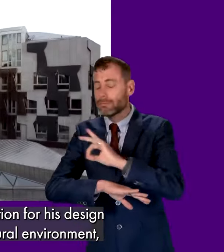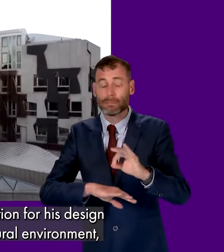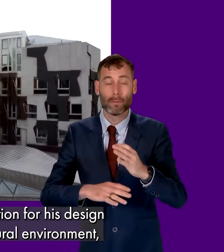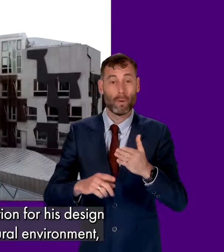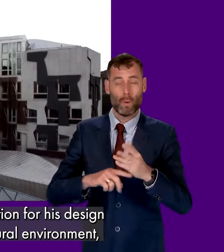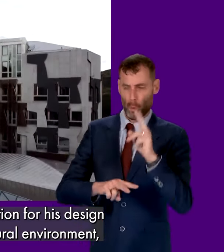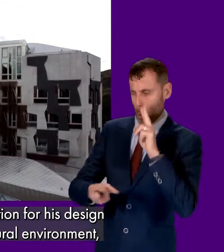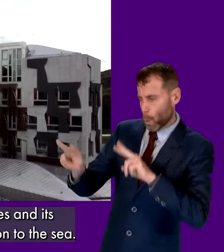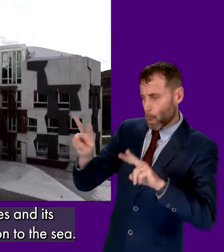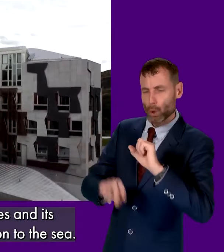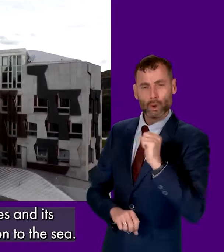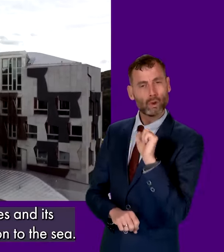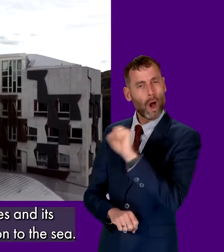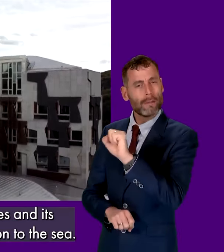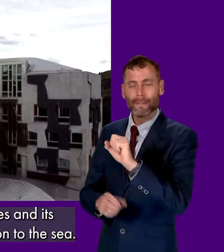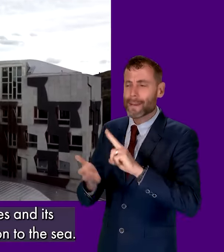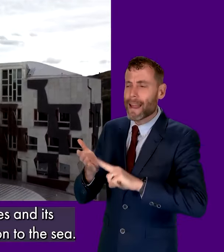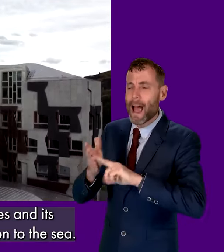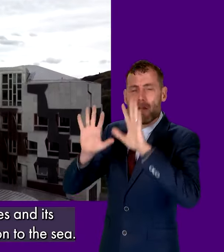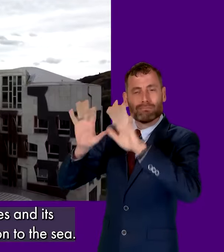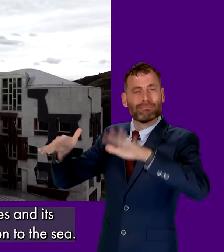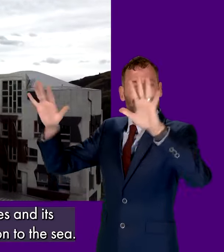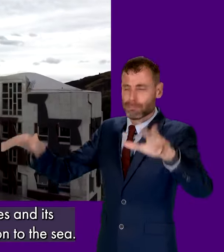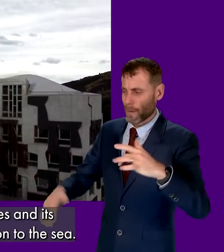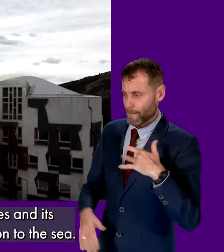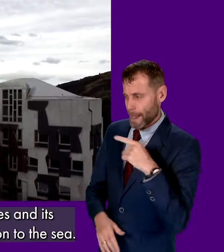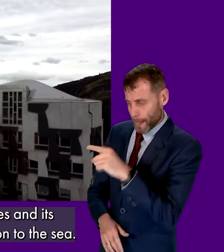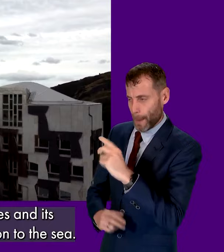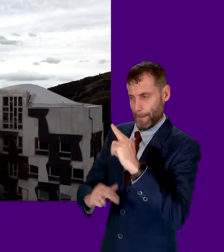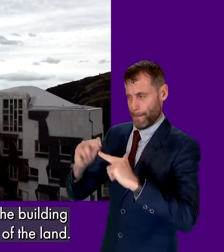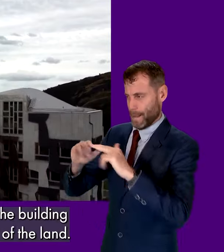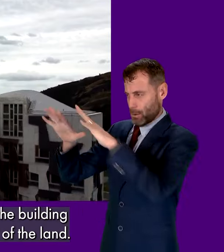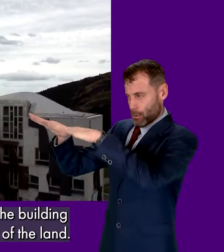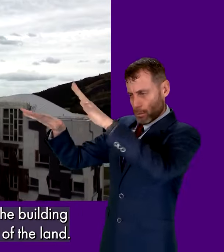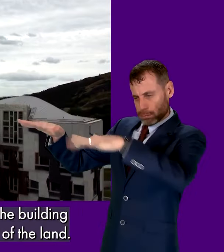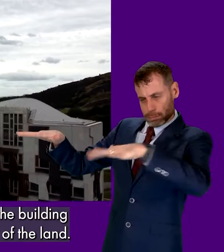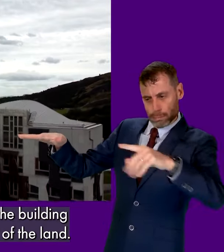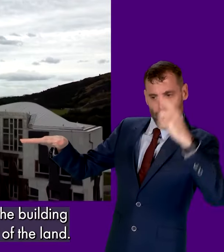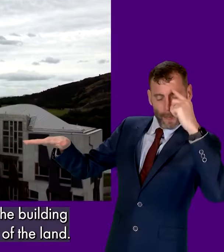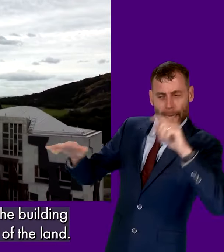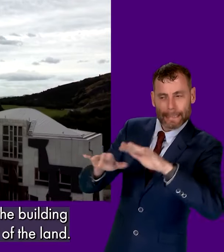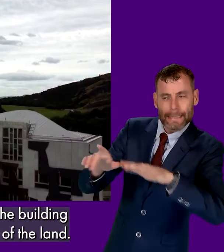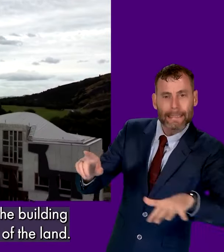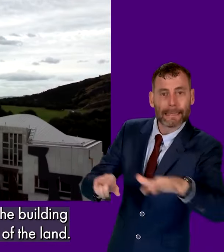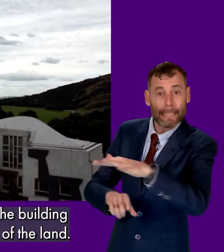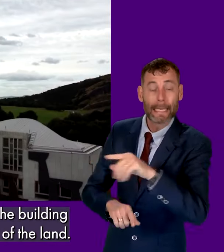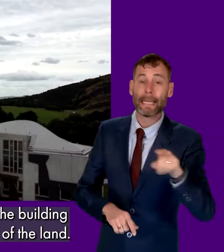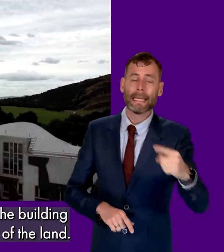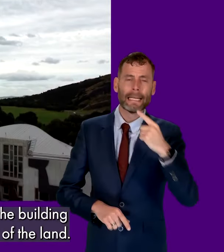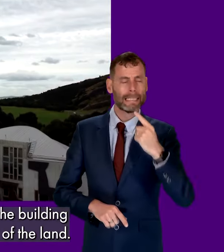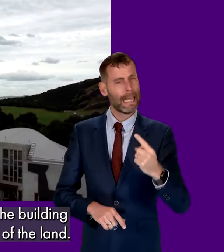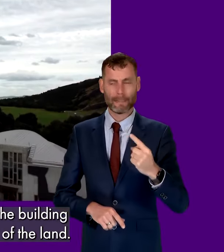natural environment, its landscapes and its strong connection to the sea. He described the building as growing out of the